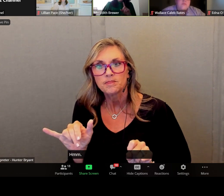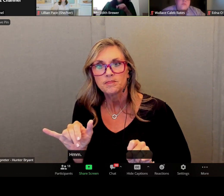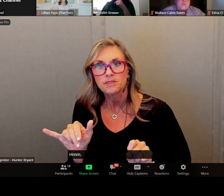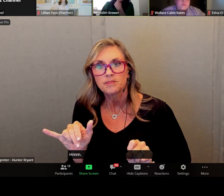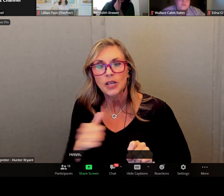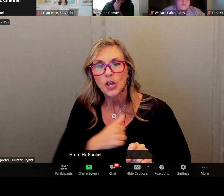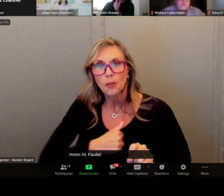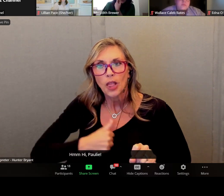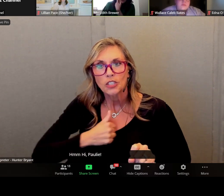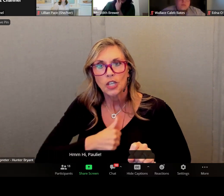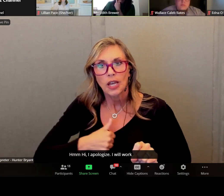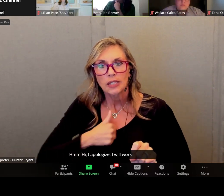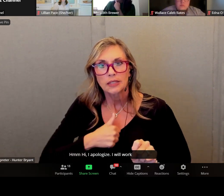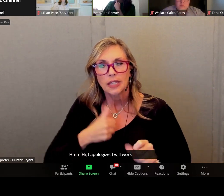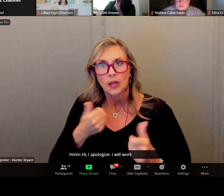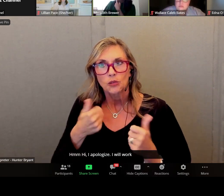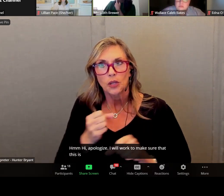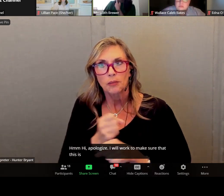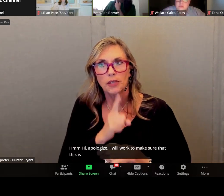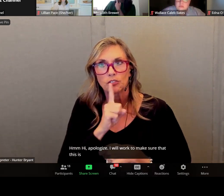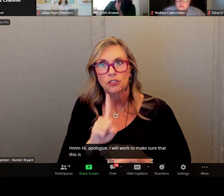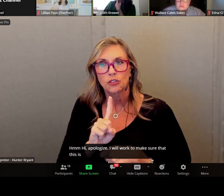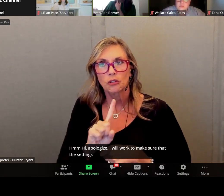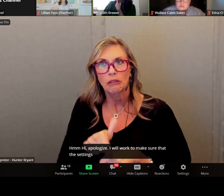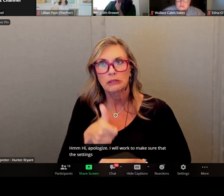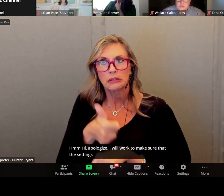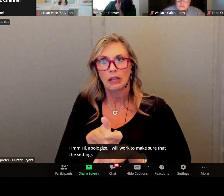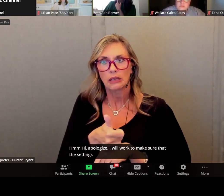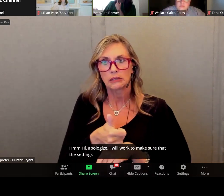apologize. I will work to make sure that the settings. Can